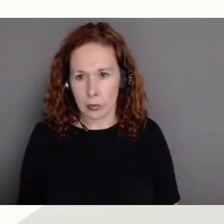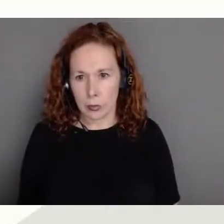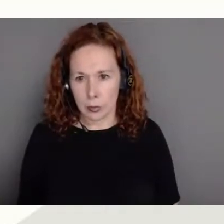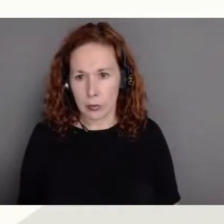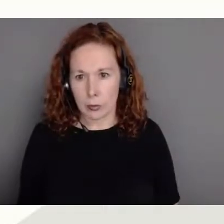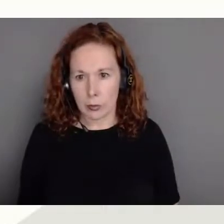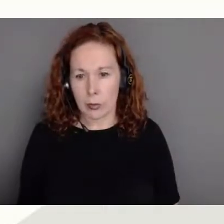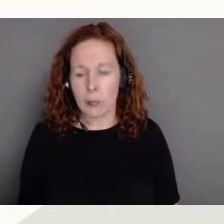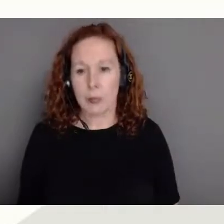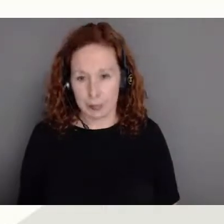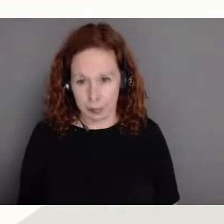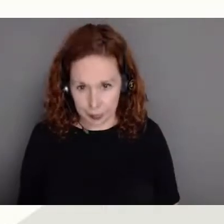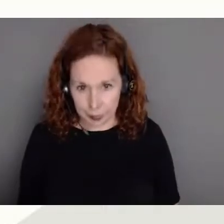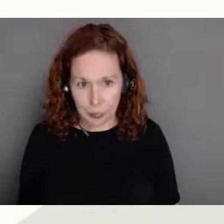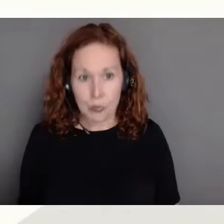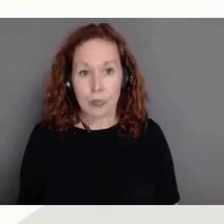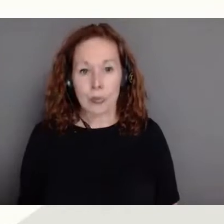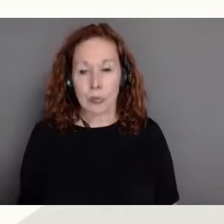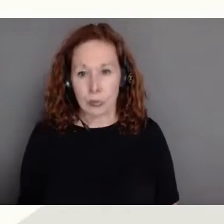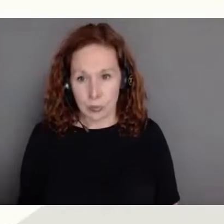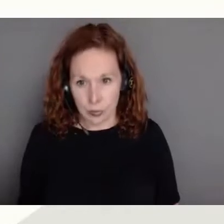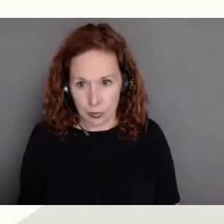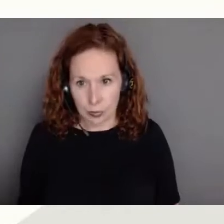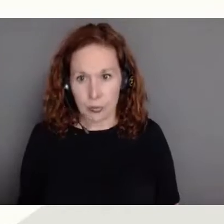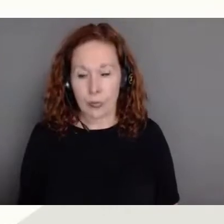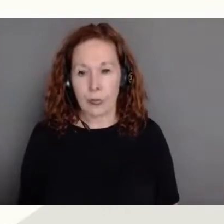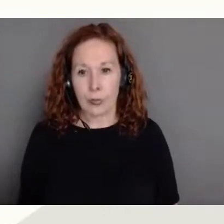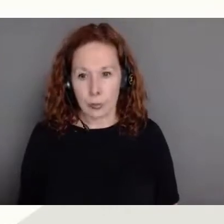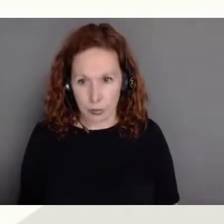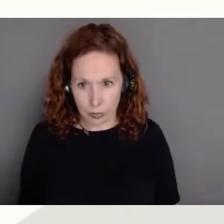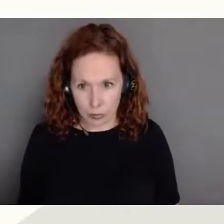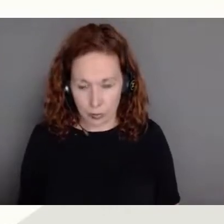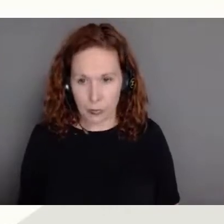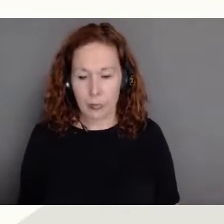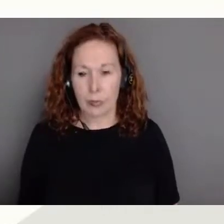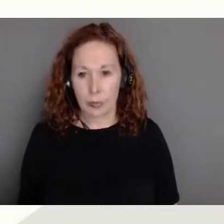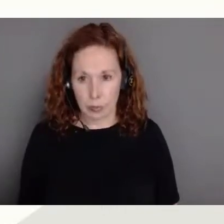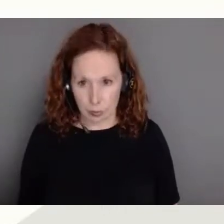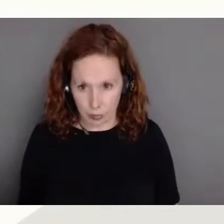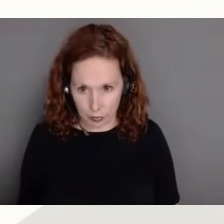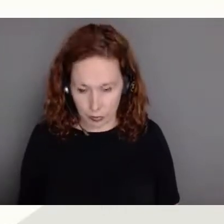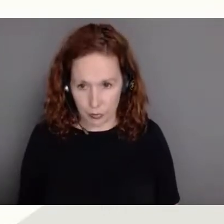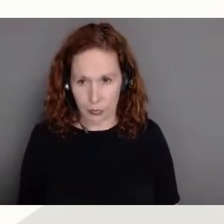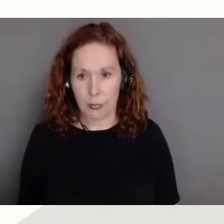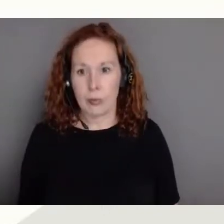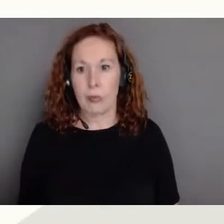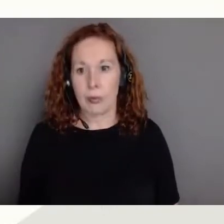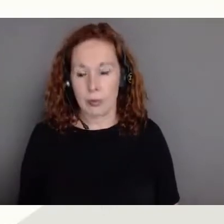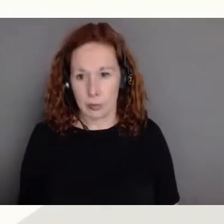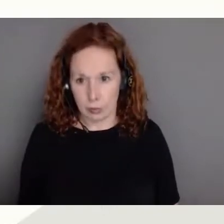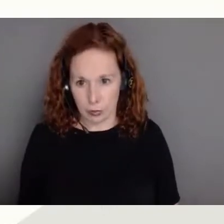aren't thinking about. It seems really cool to learn a second language, and in this case, ASL,